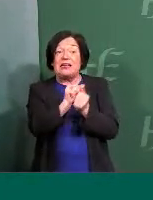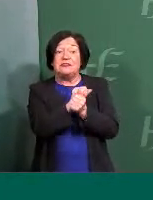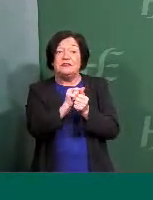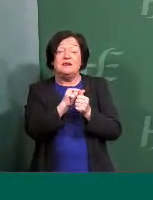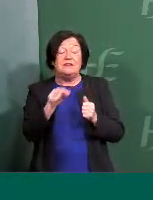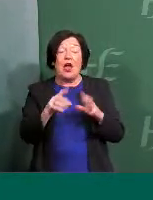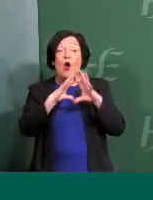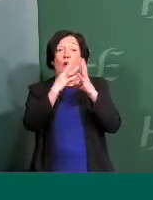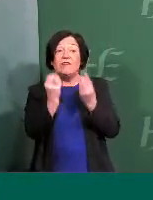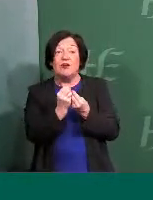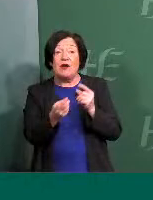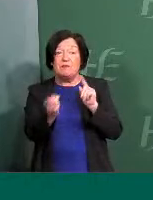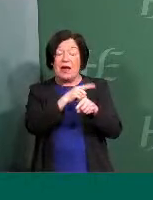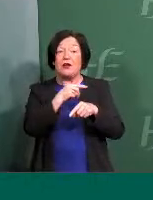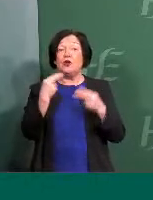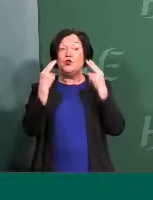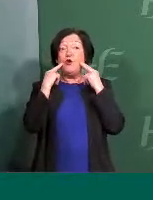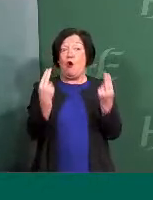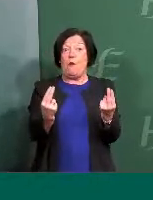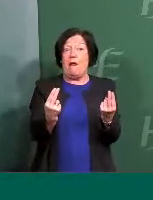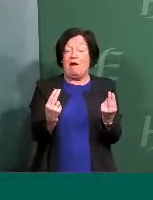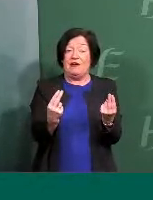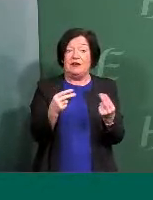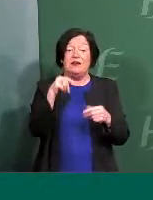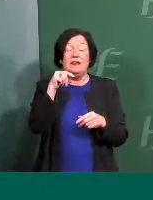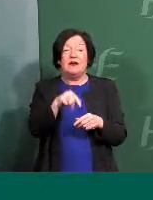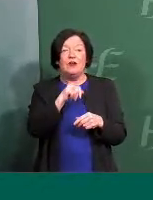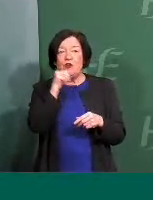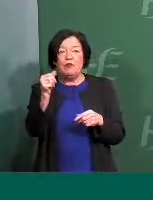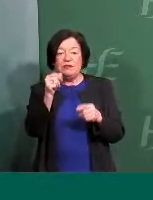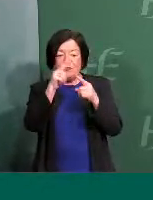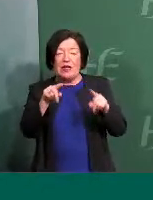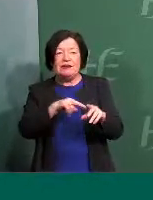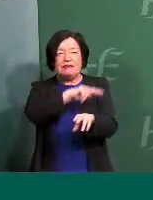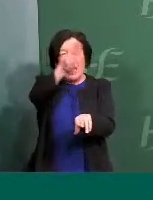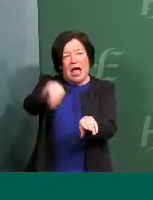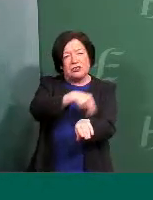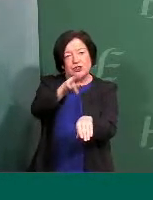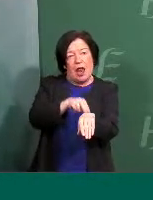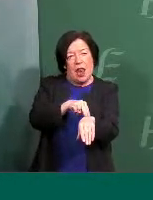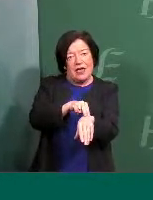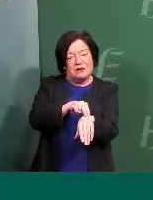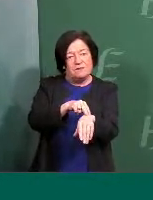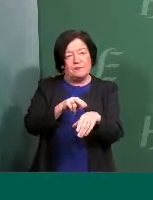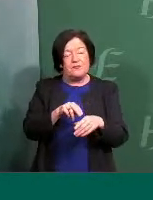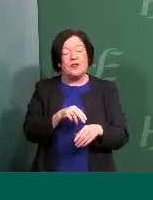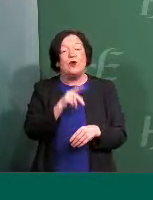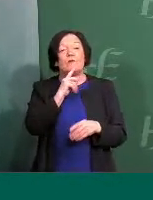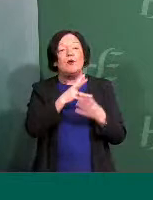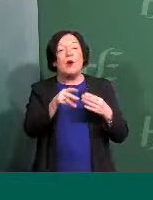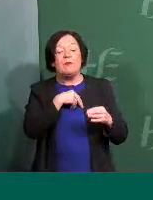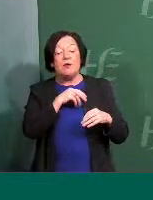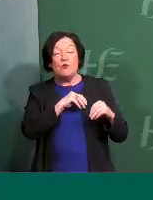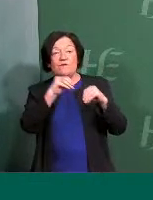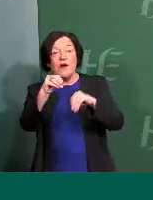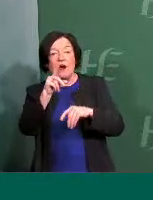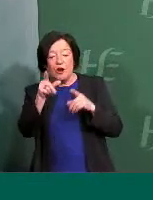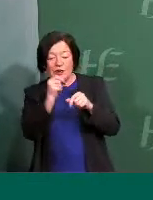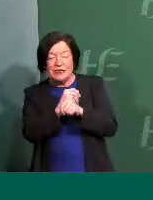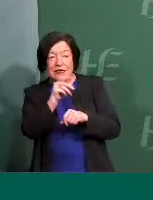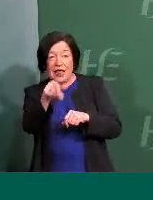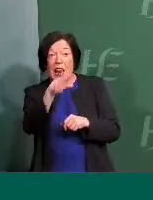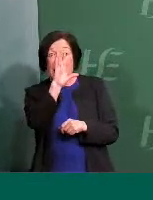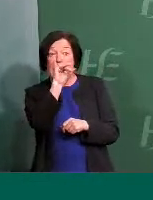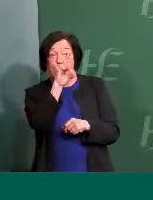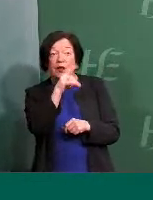actually overall is back within a normal range, so nothing extraordinary nationally. But when we go on then to look specifically at Limerick,